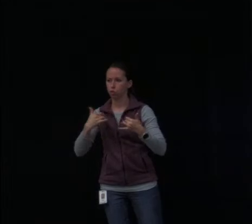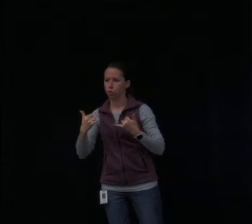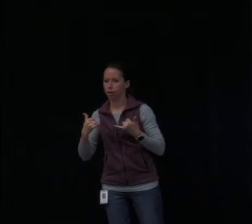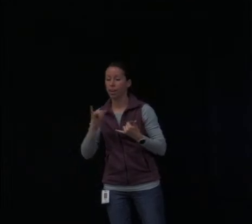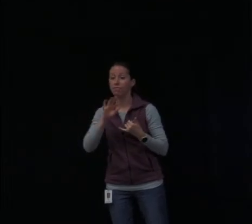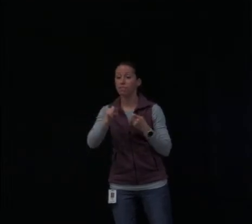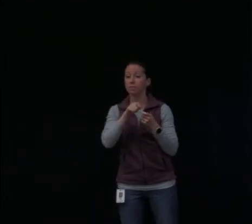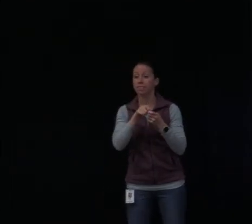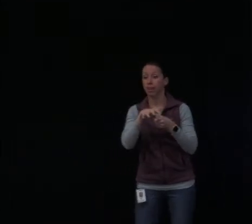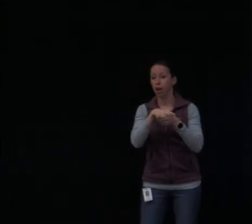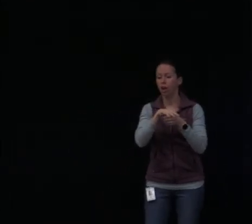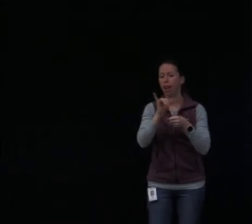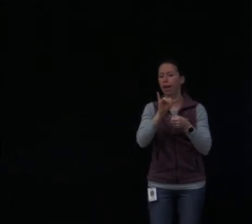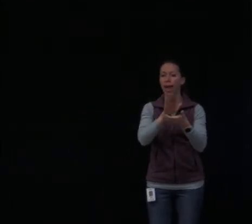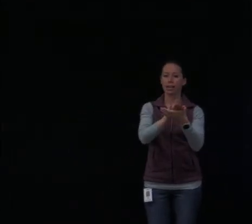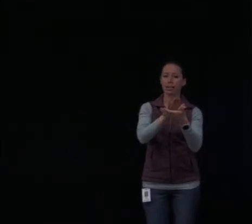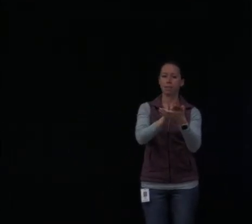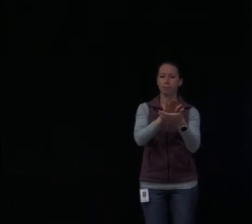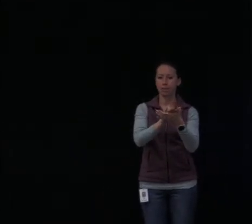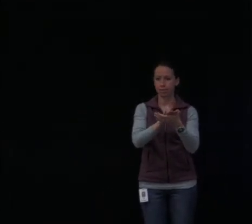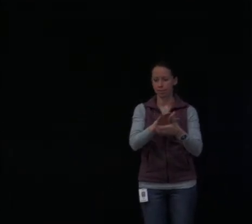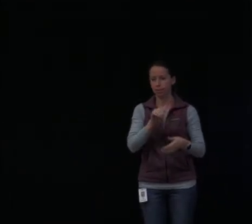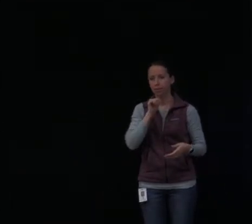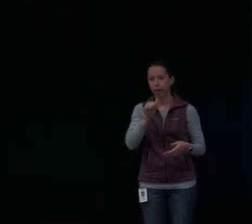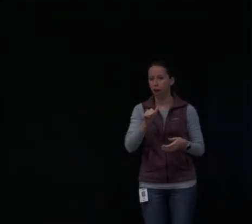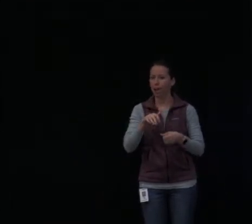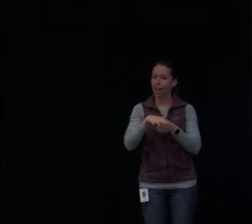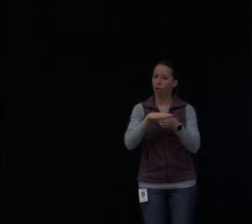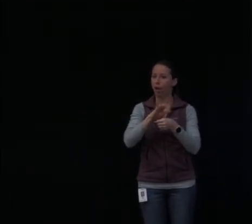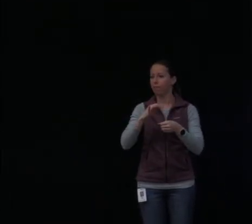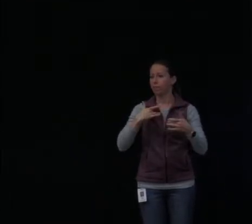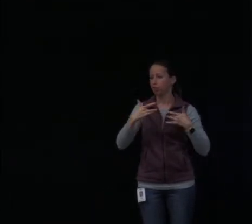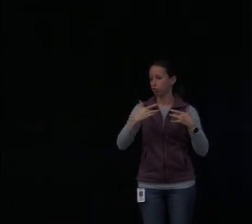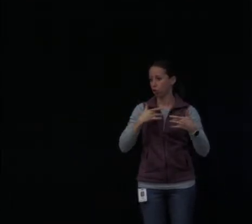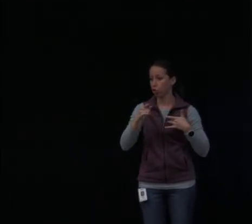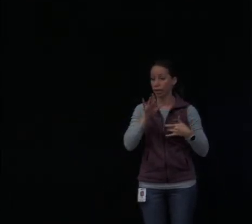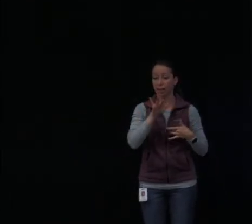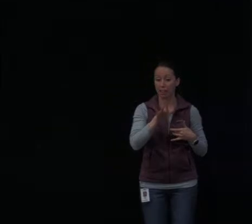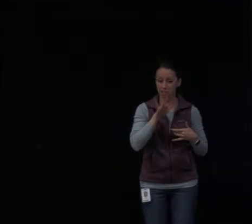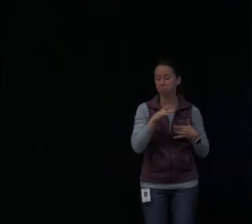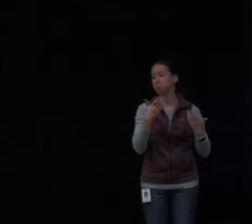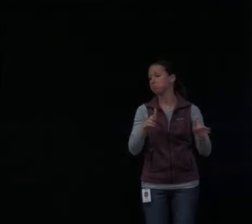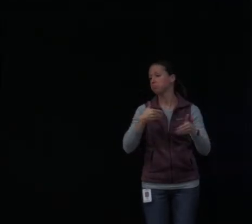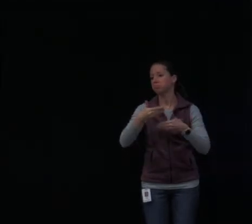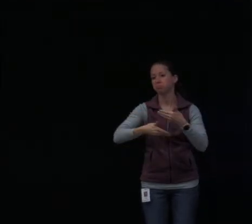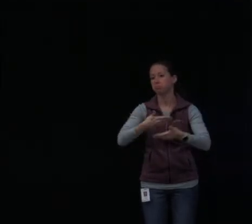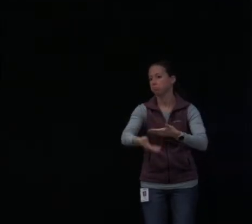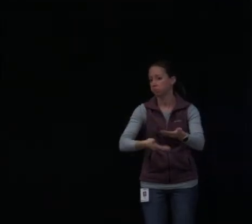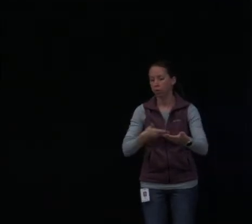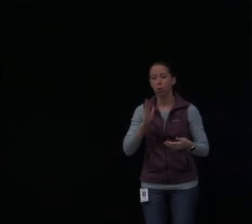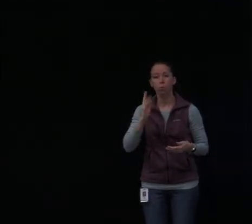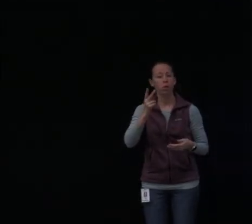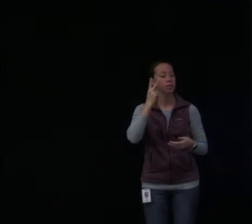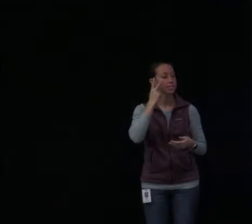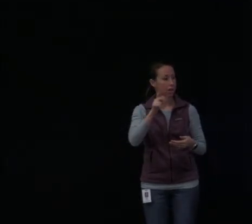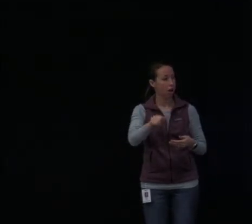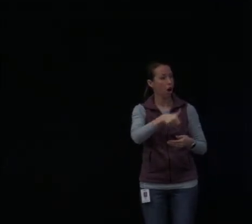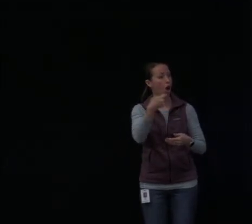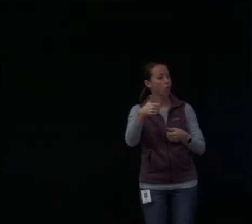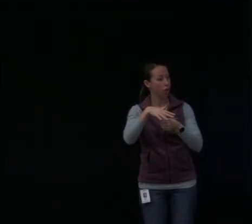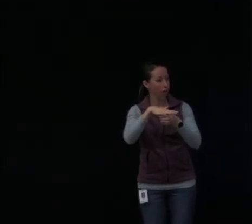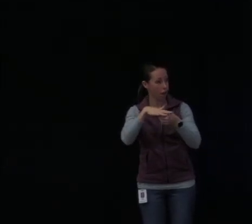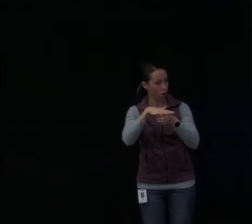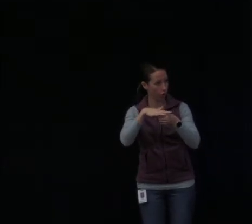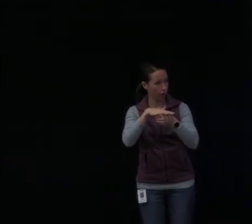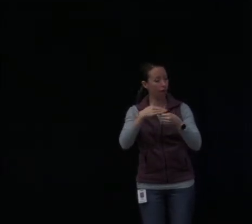it's academics, it's not an area of concern, you click that box, you go on. You're going to find another area, because